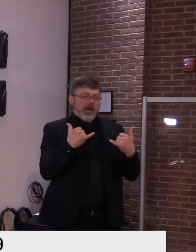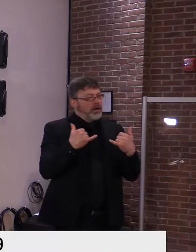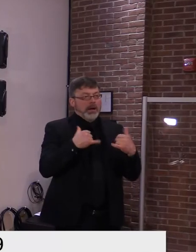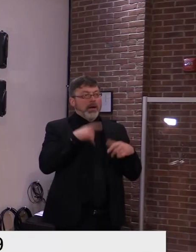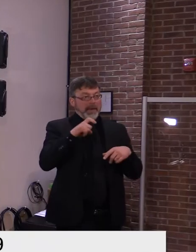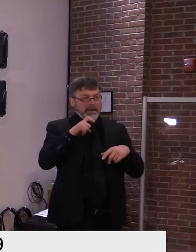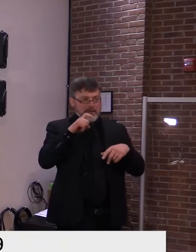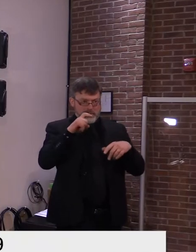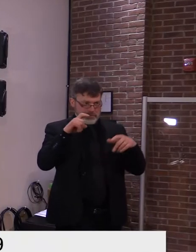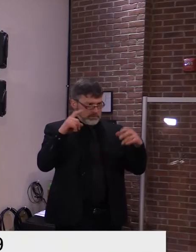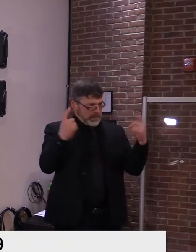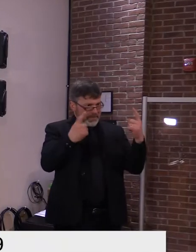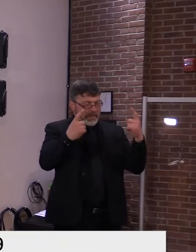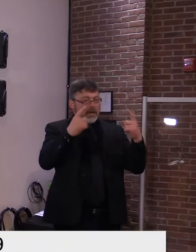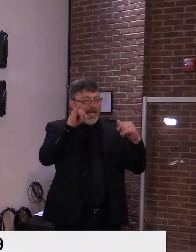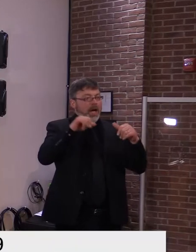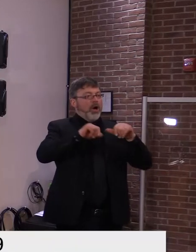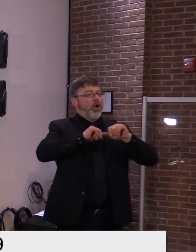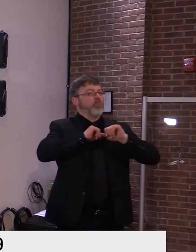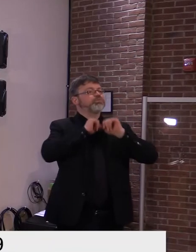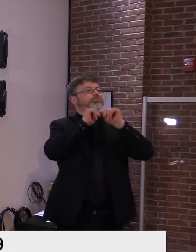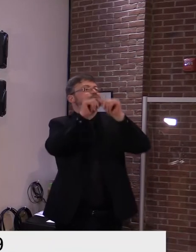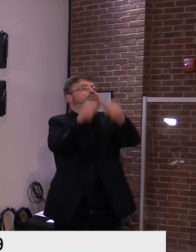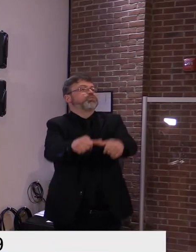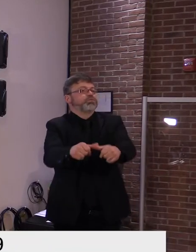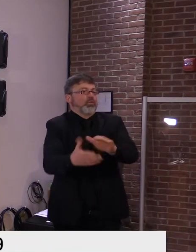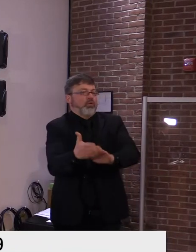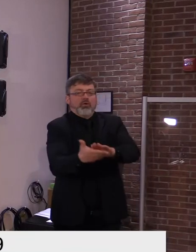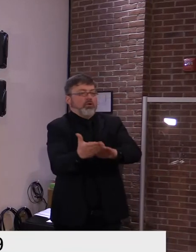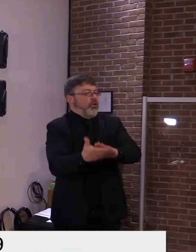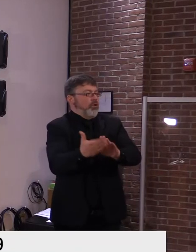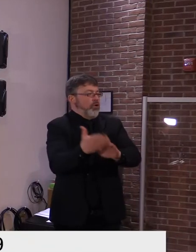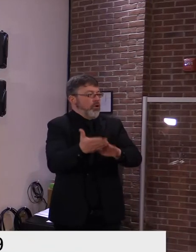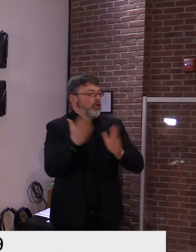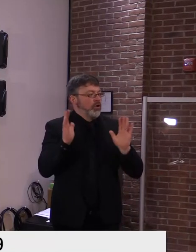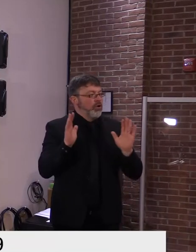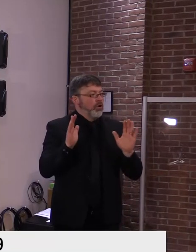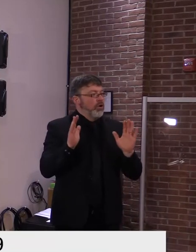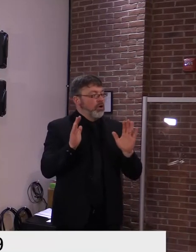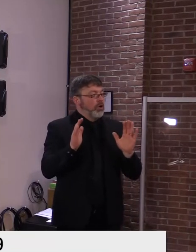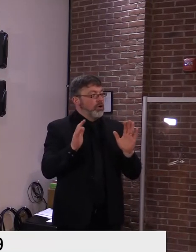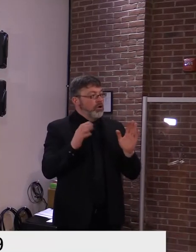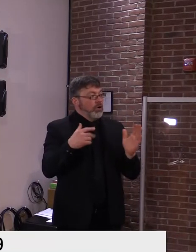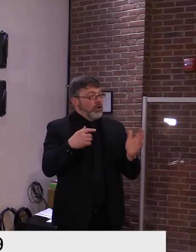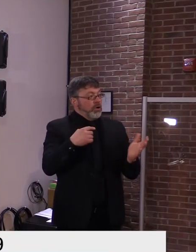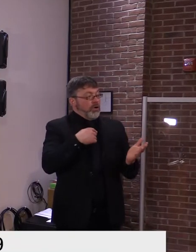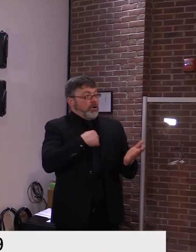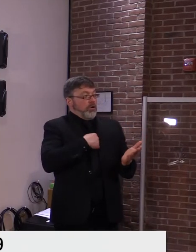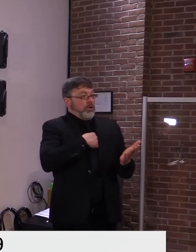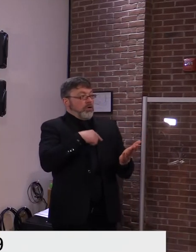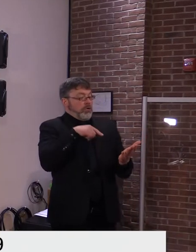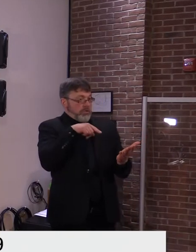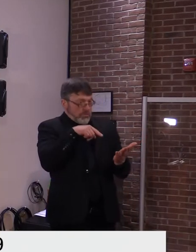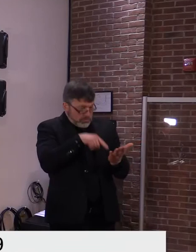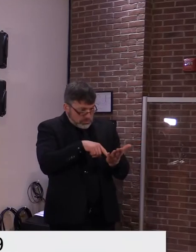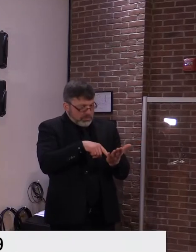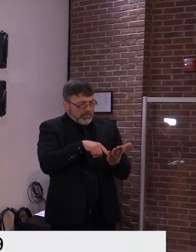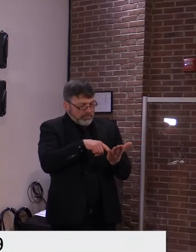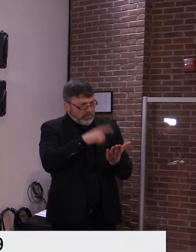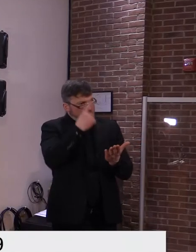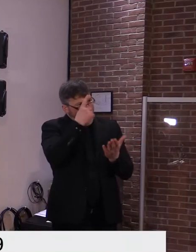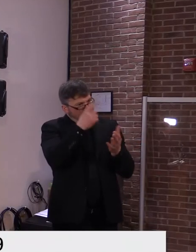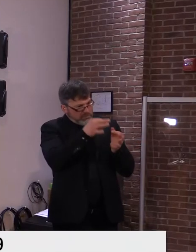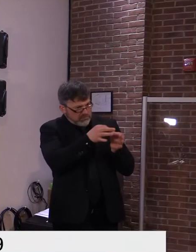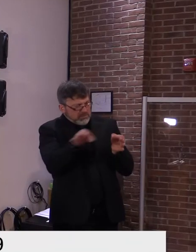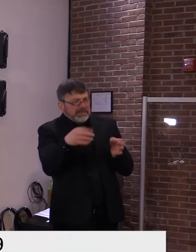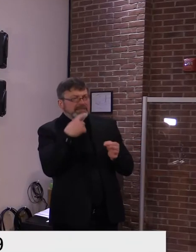some one-time money that was going to be part of the solution. And so it's not as though everyone